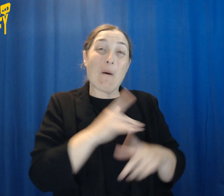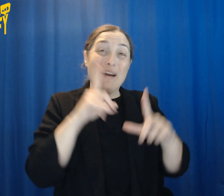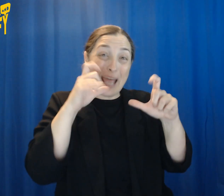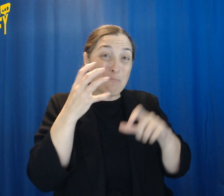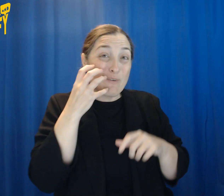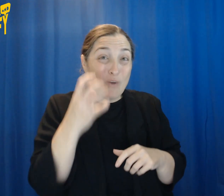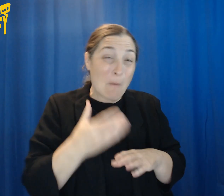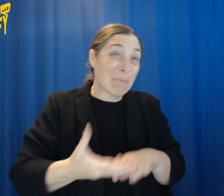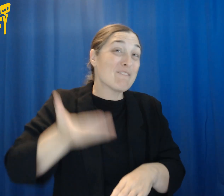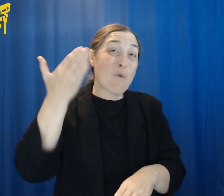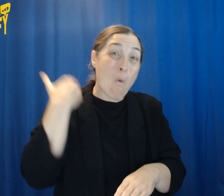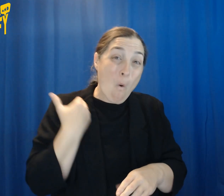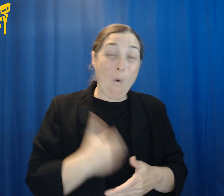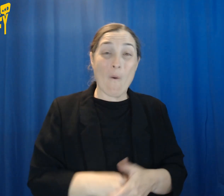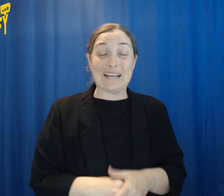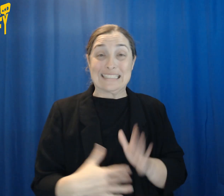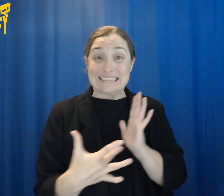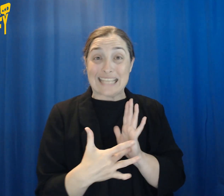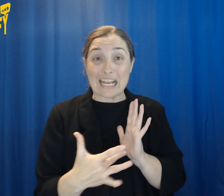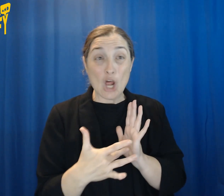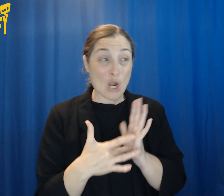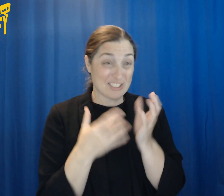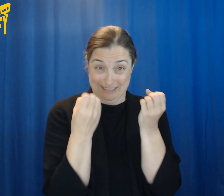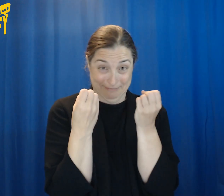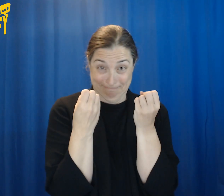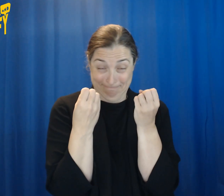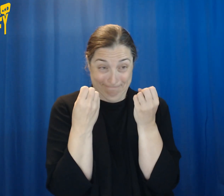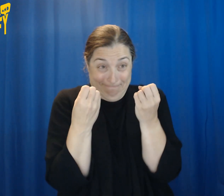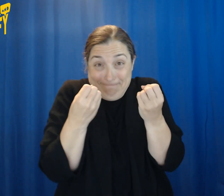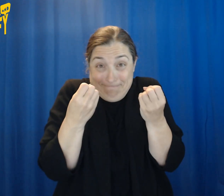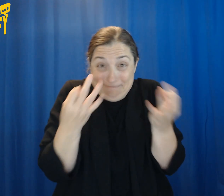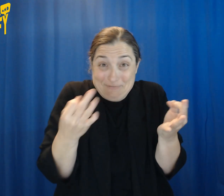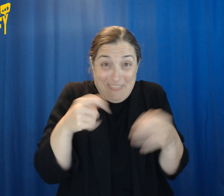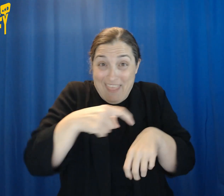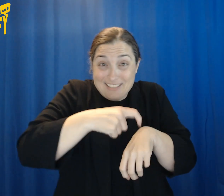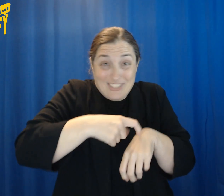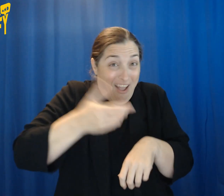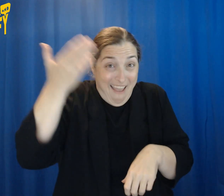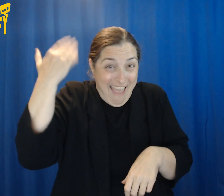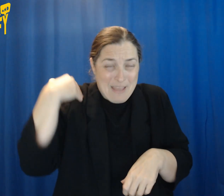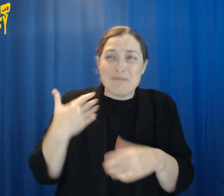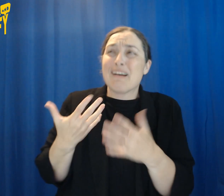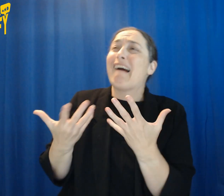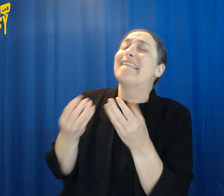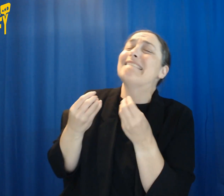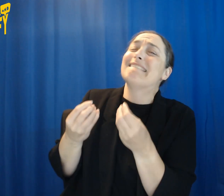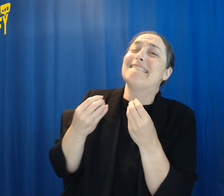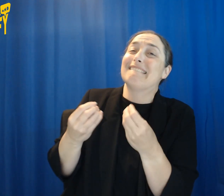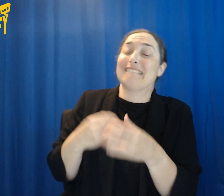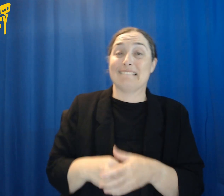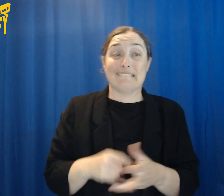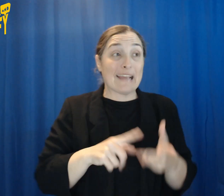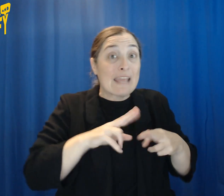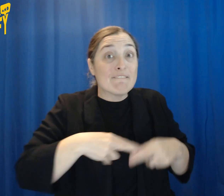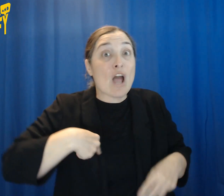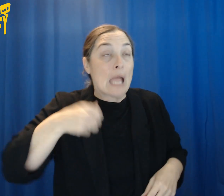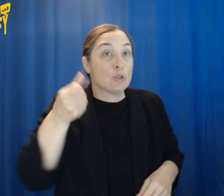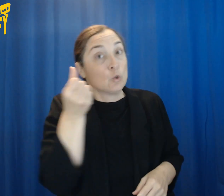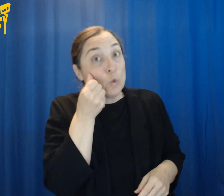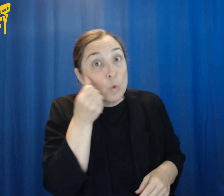the technology was not at my disposal. Oh, no. If I'd have known that my mother was